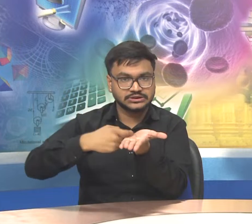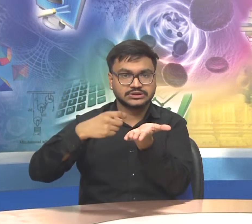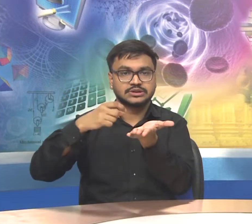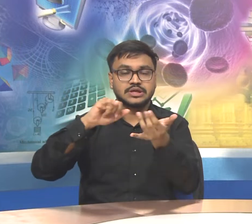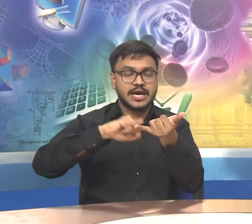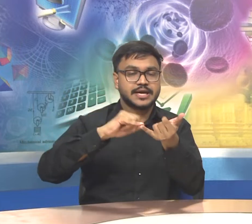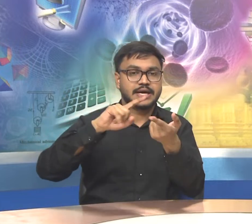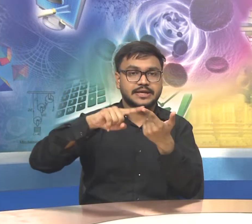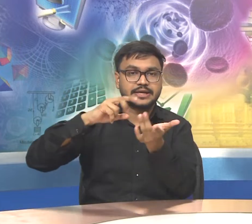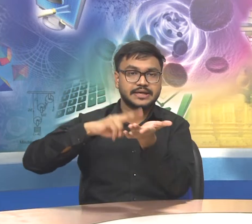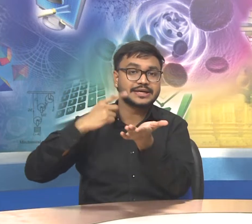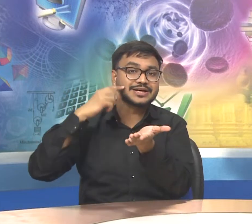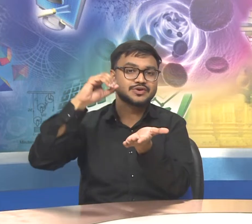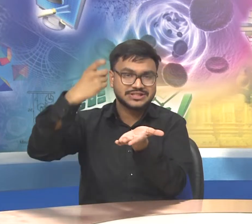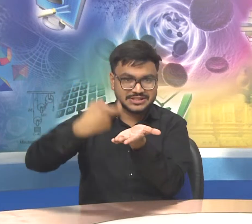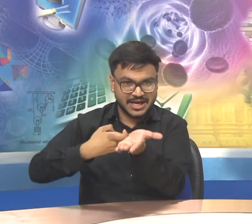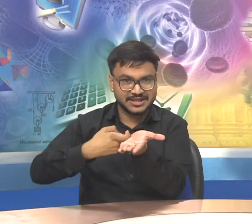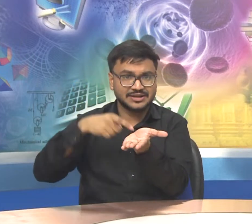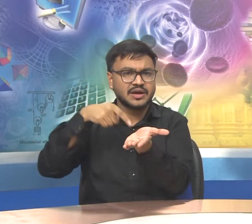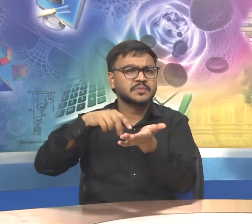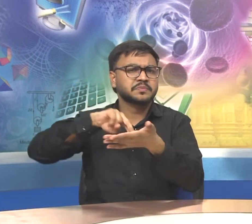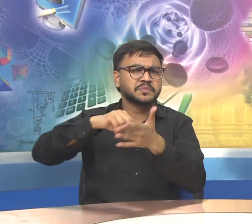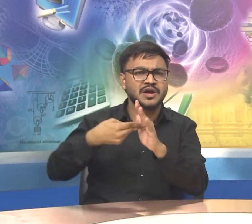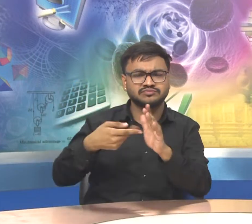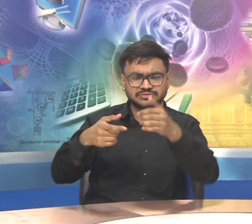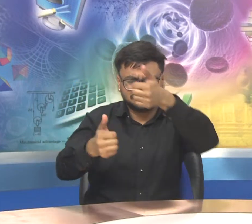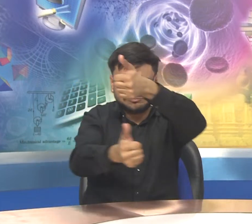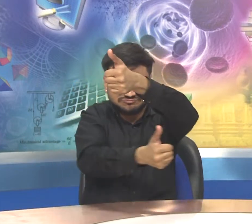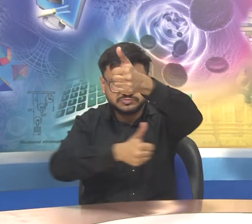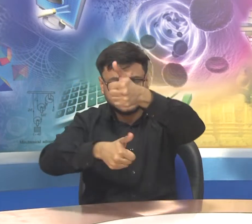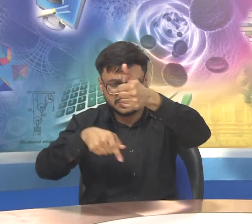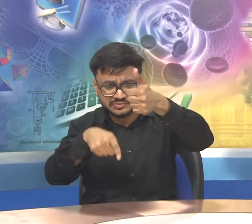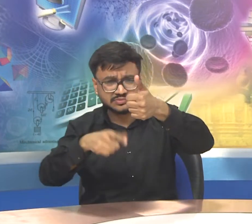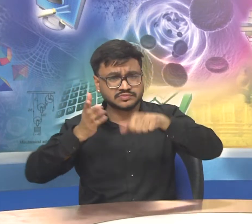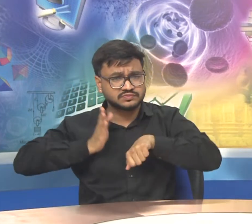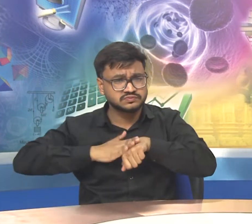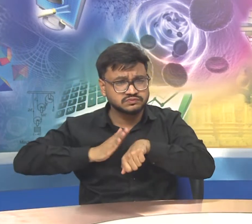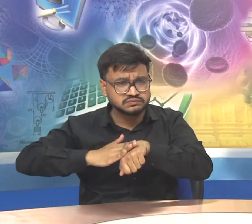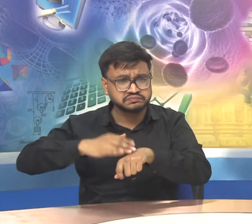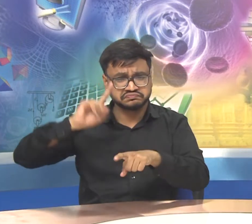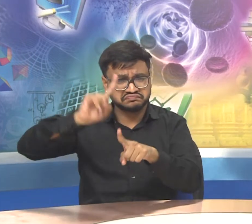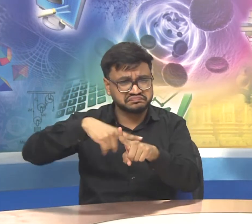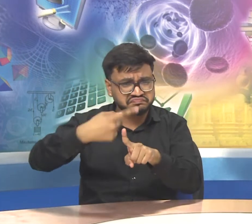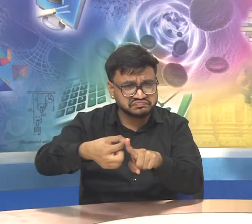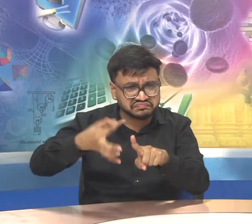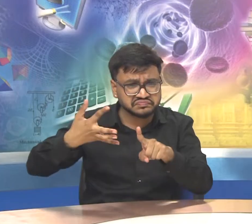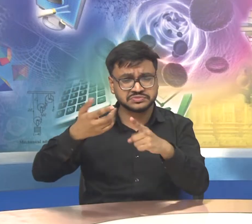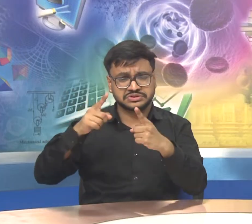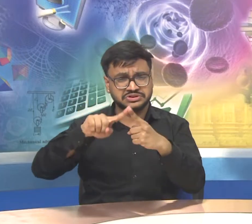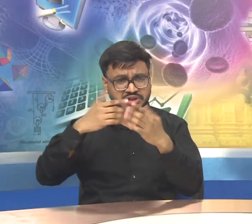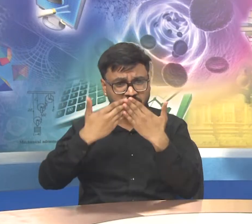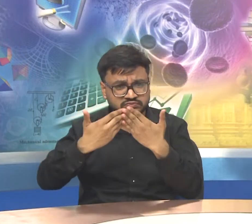of the Supreme Court is appointed as the Chief Justice of India.